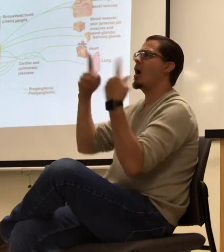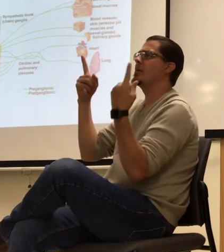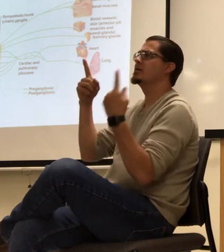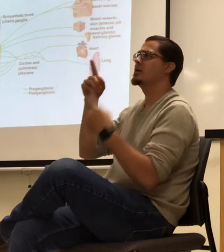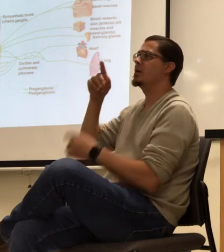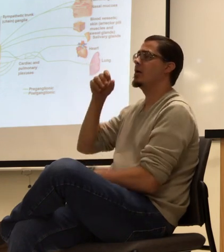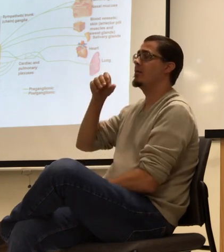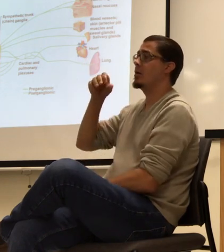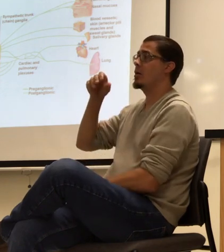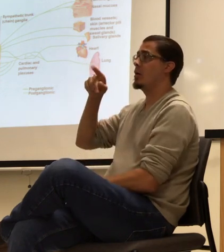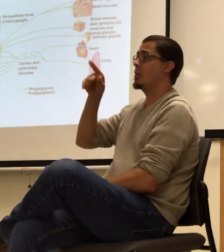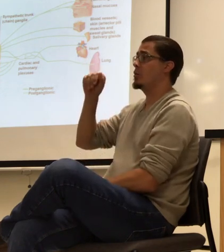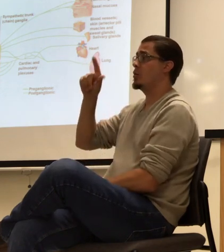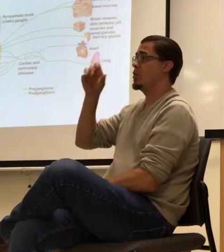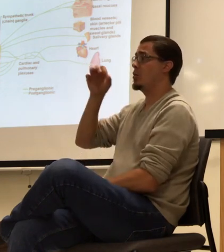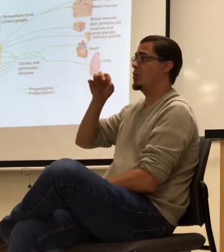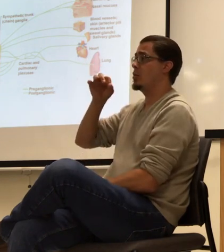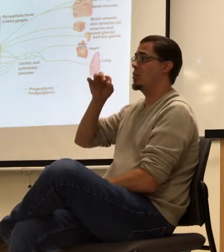pupil dilation?